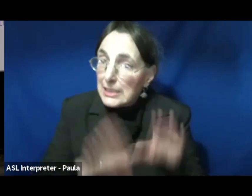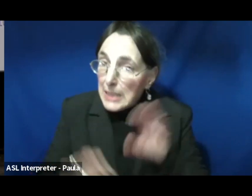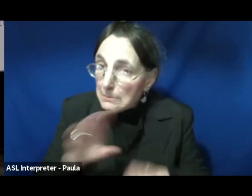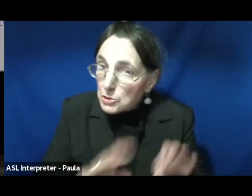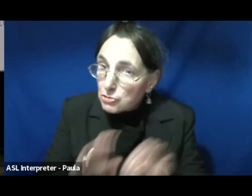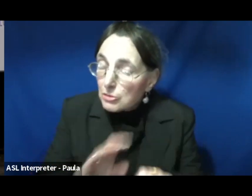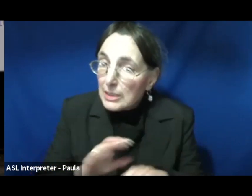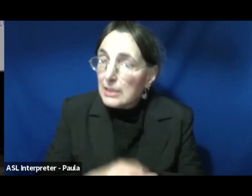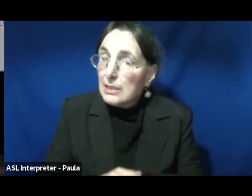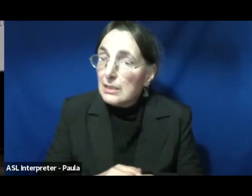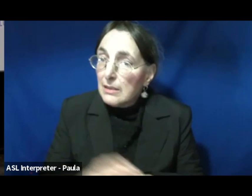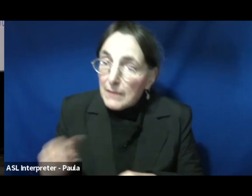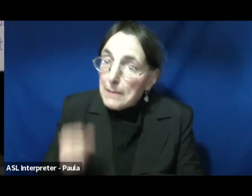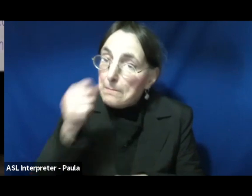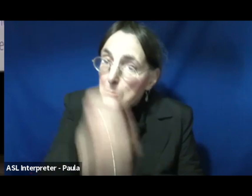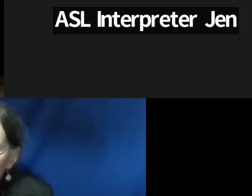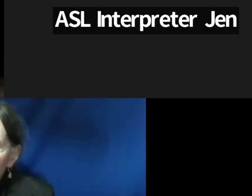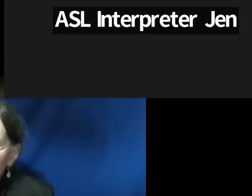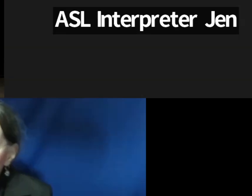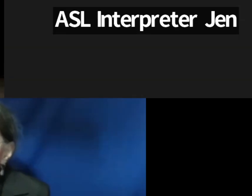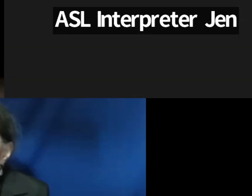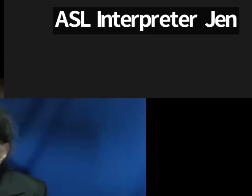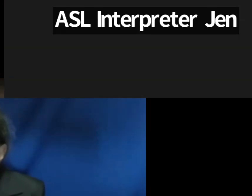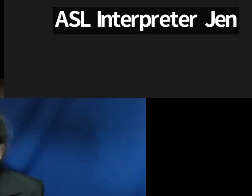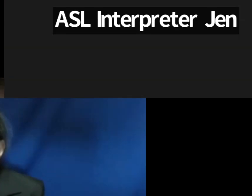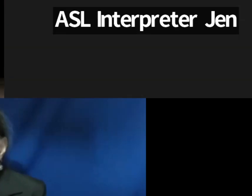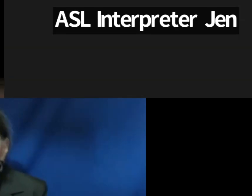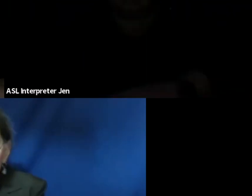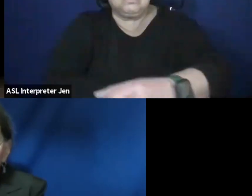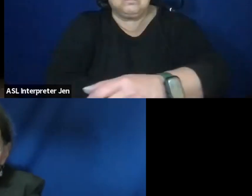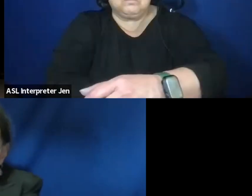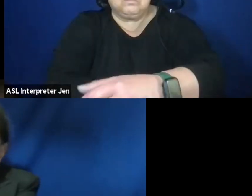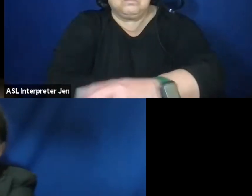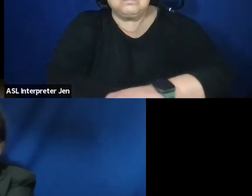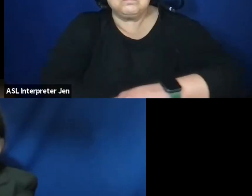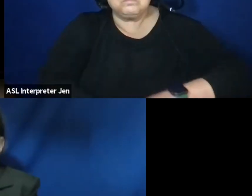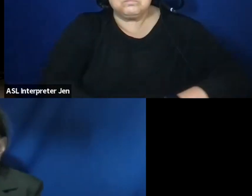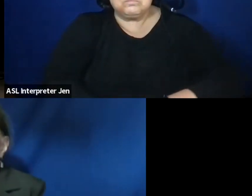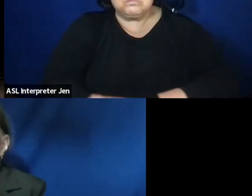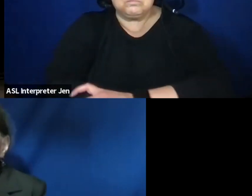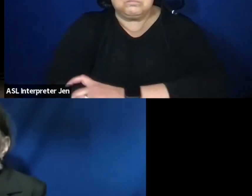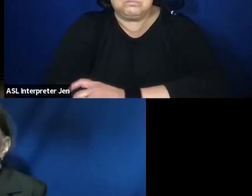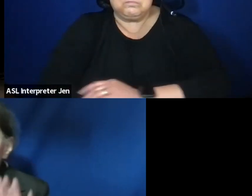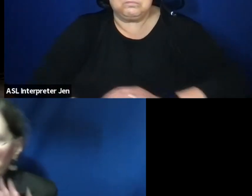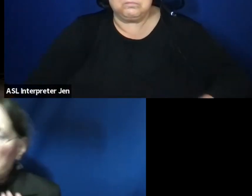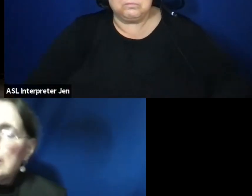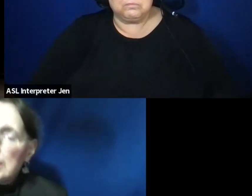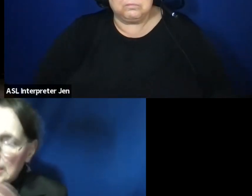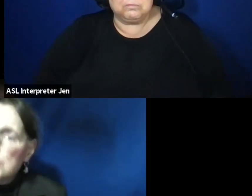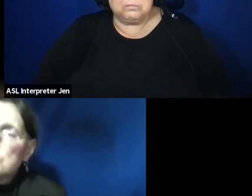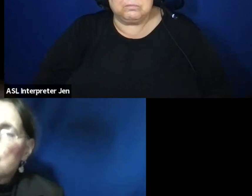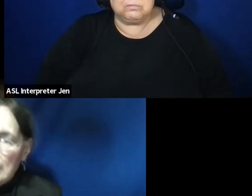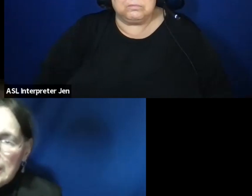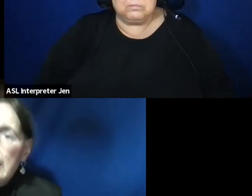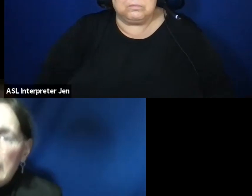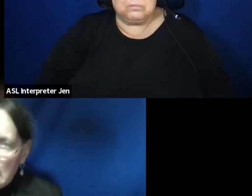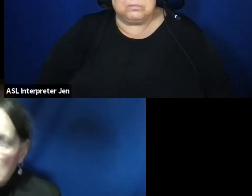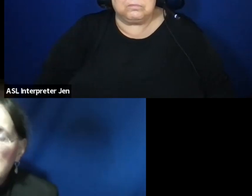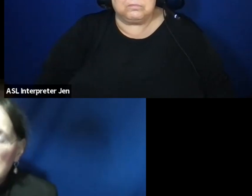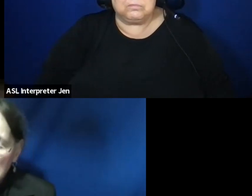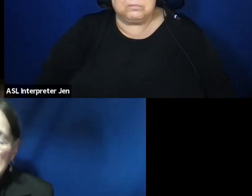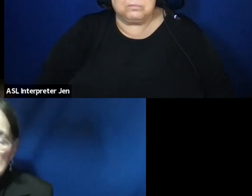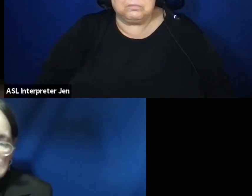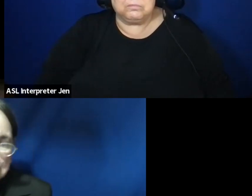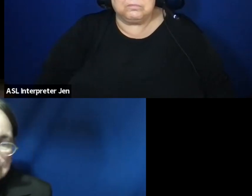came here to put me in ESL. I had to challenge everything till I got into English 1A. Got an A in English 1A too, by the way.